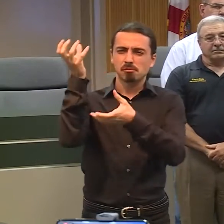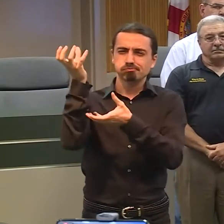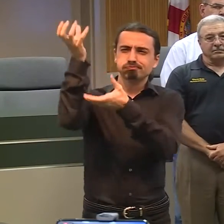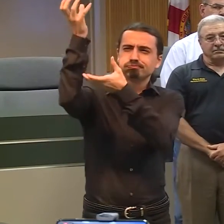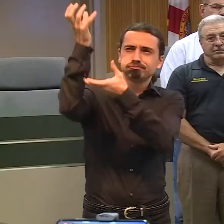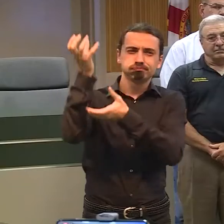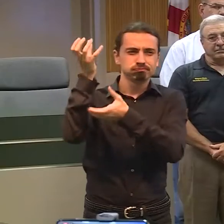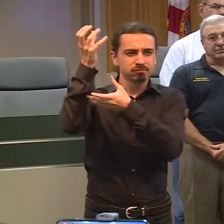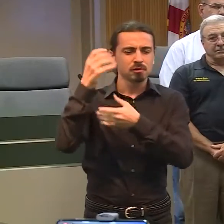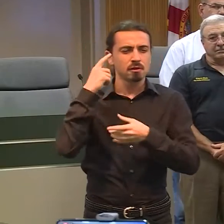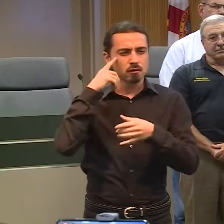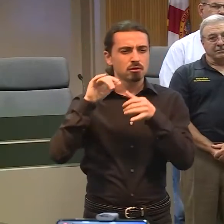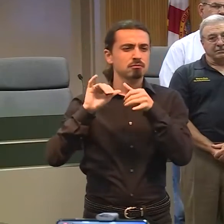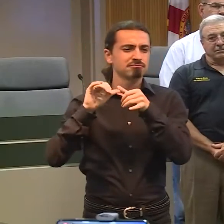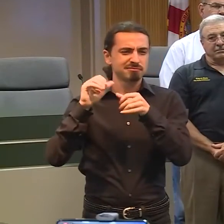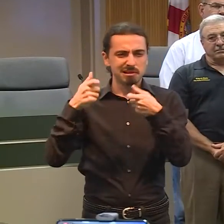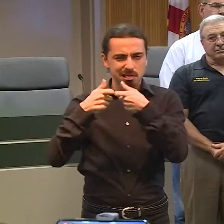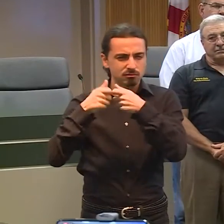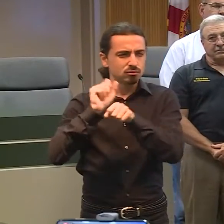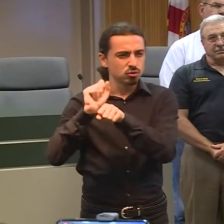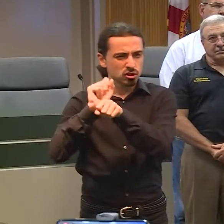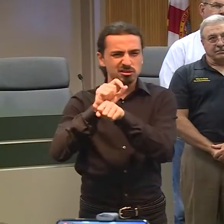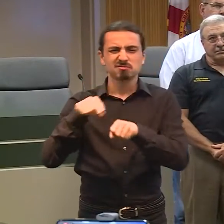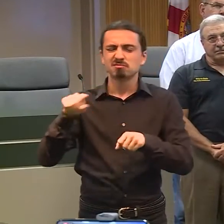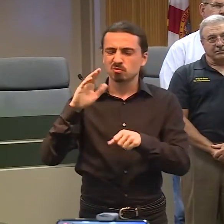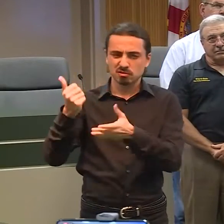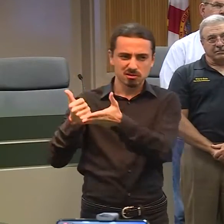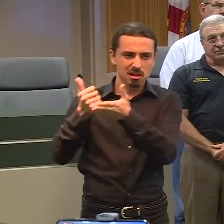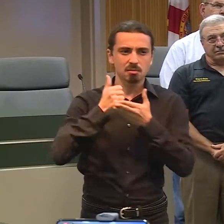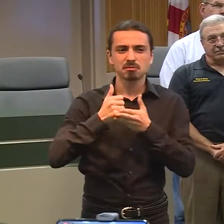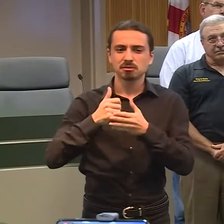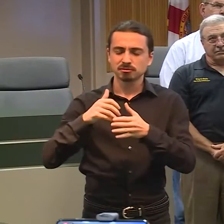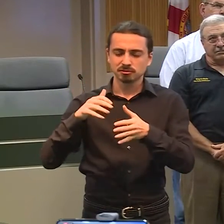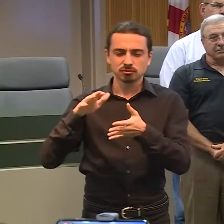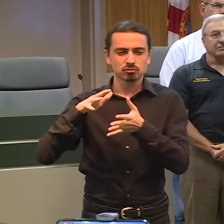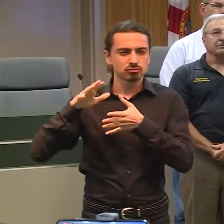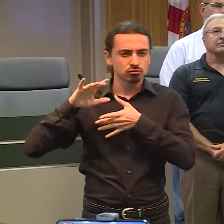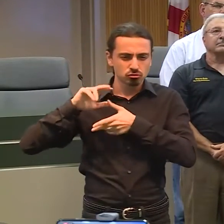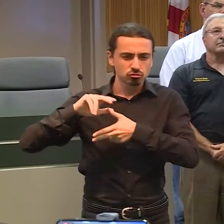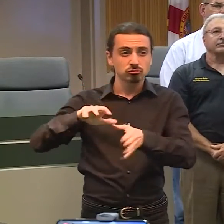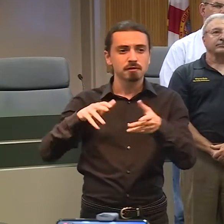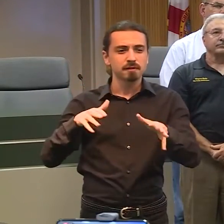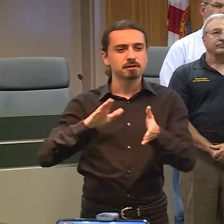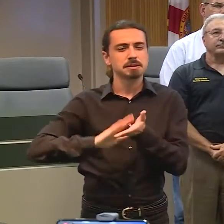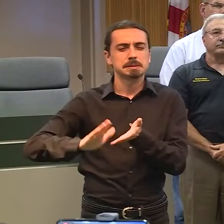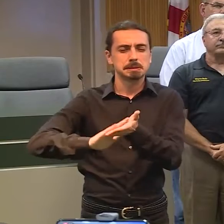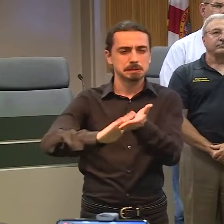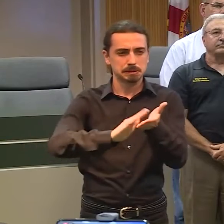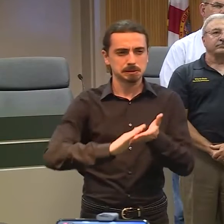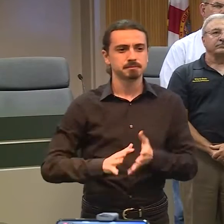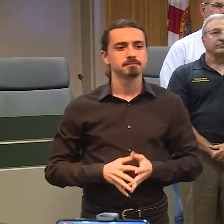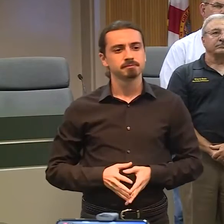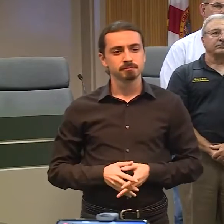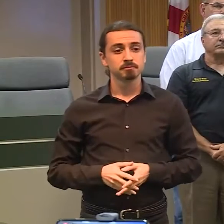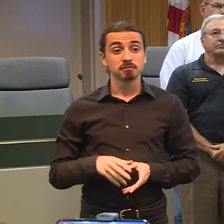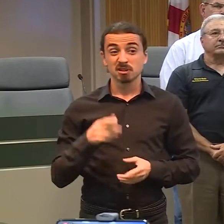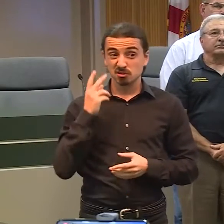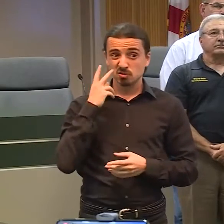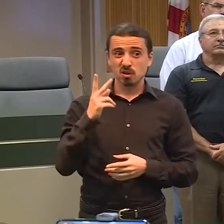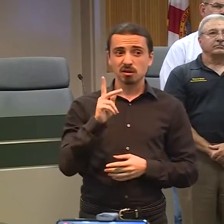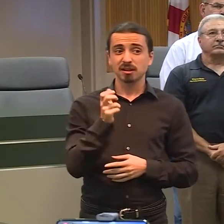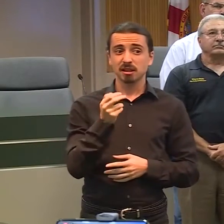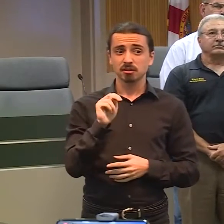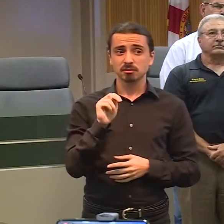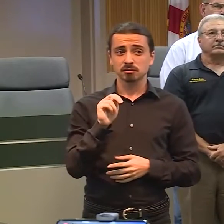be helping us in the aftermath of the storm. There was one as far away as Kent, Ohio, and others from